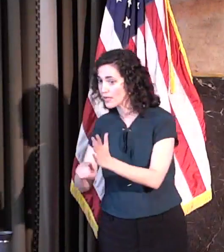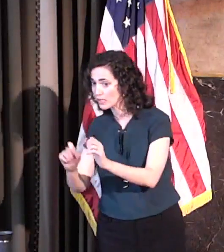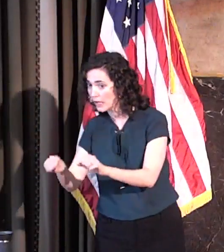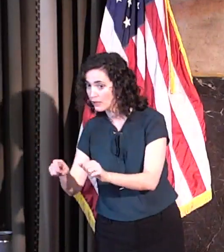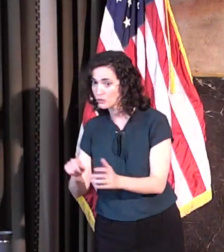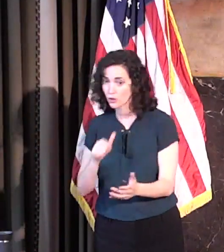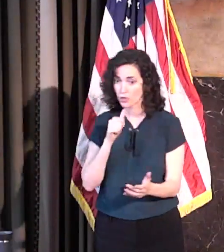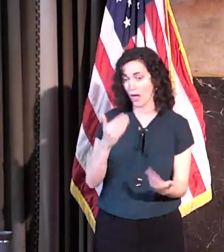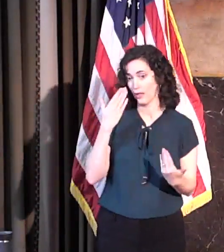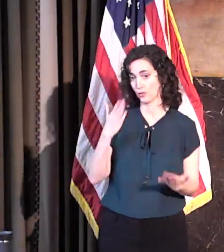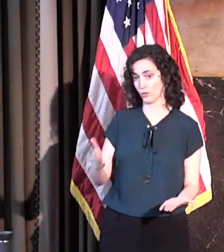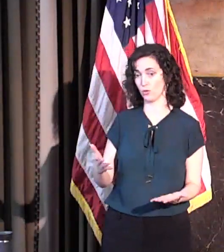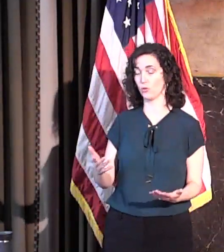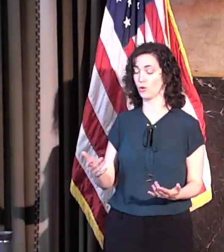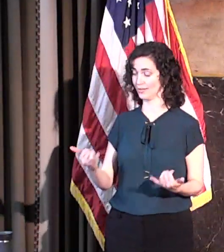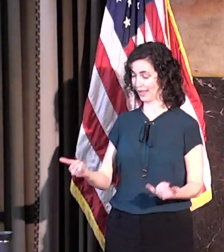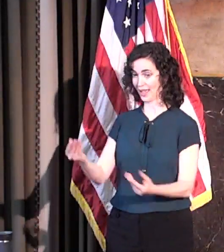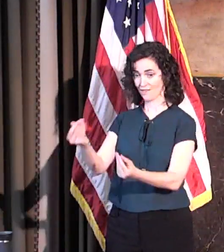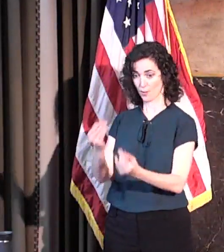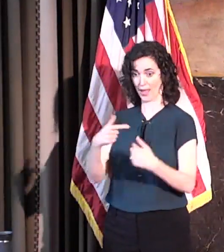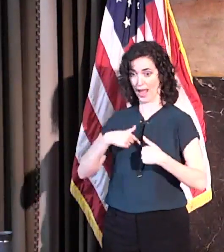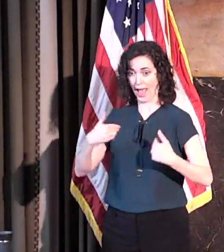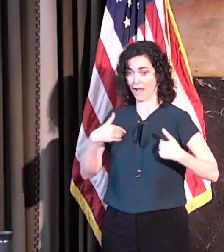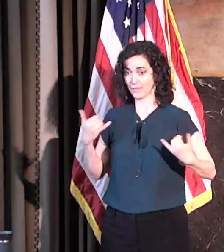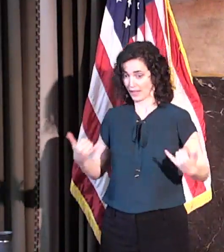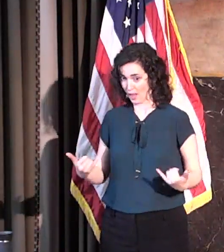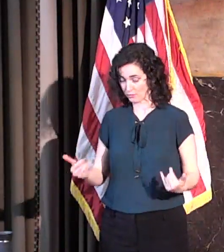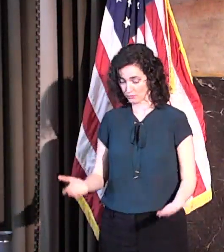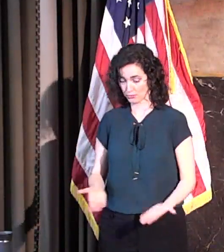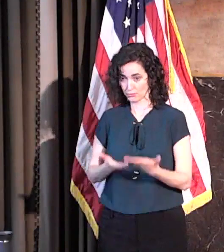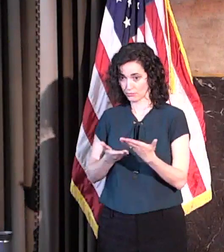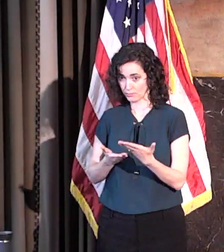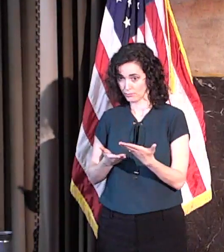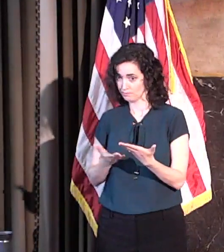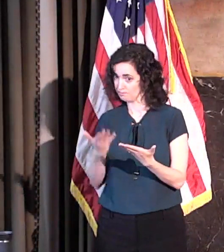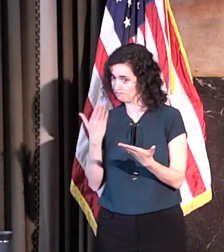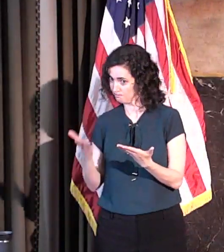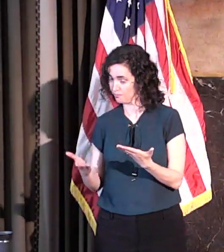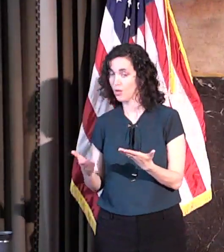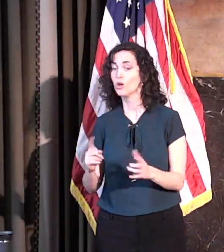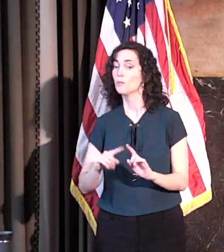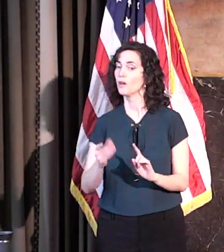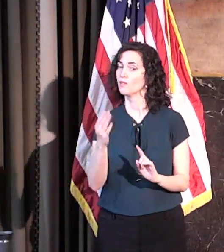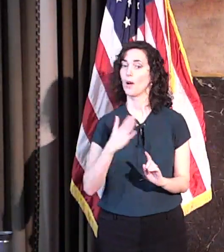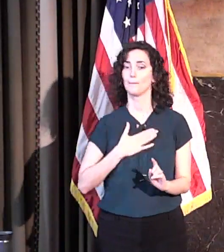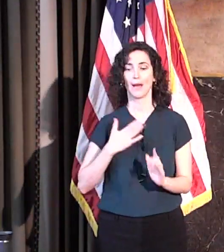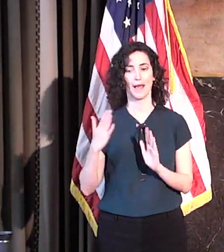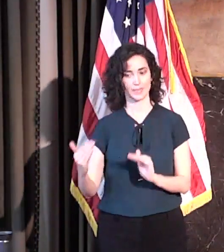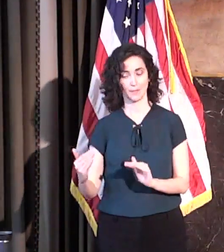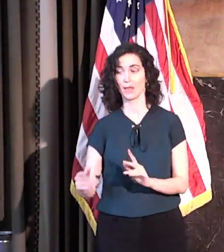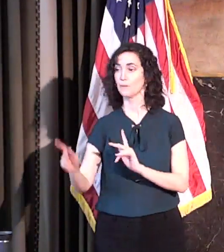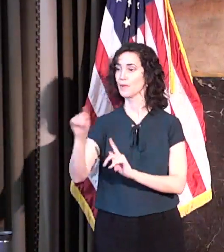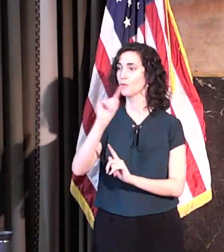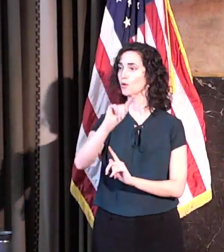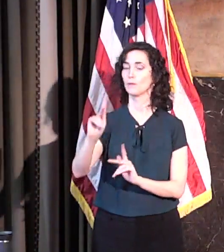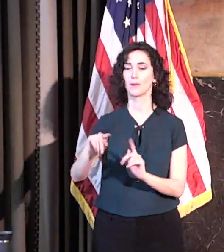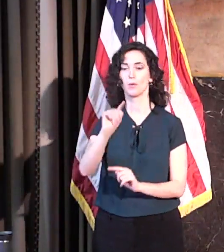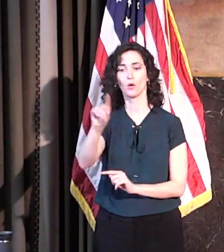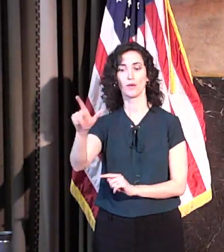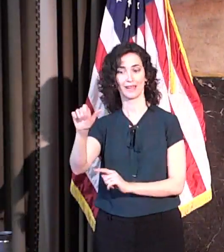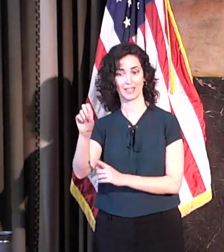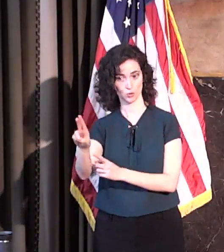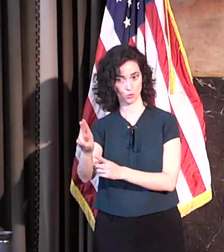based on the information that I have whether it is, but this is what I can tell you. My expectation is that the folks at LSU, if in fact